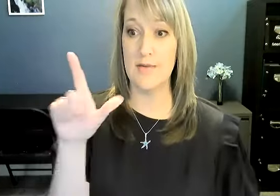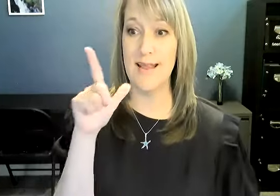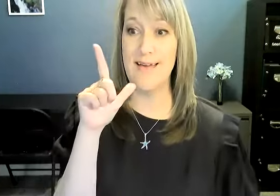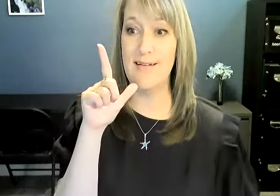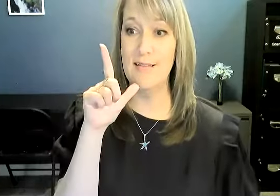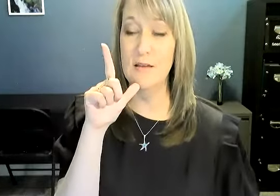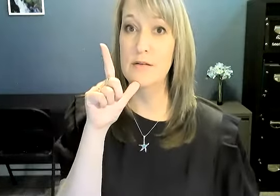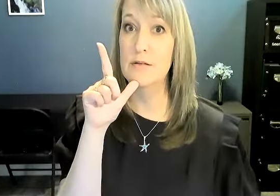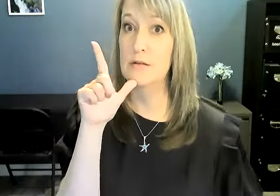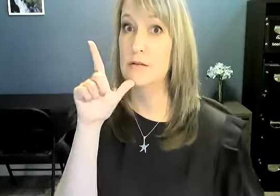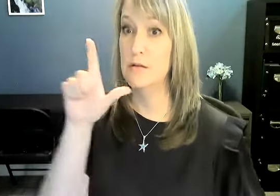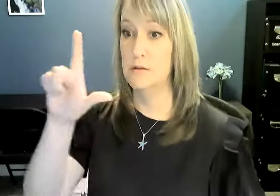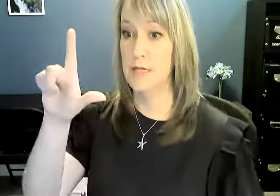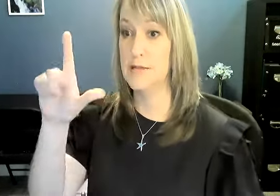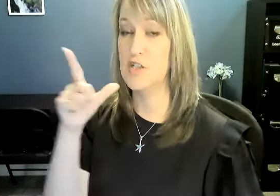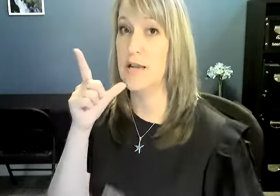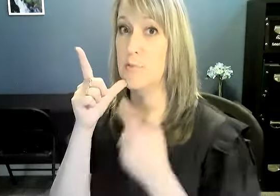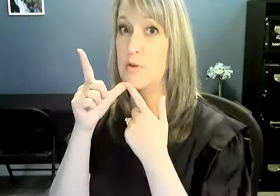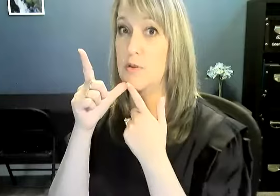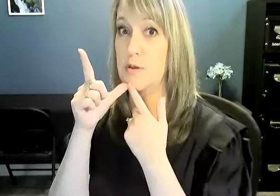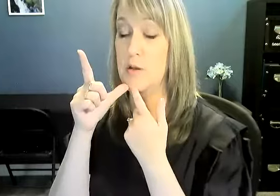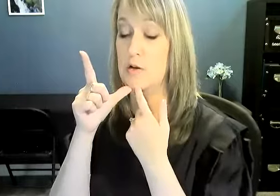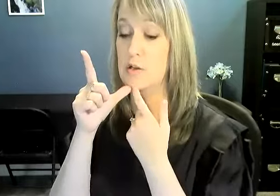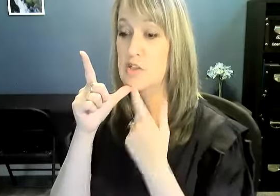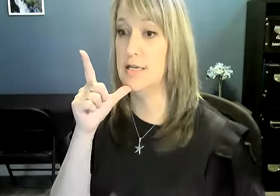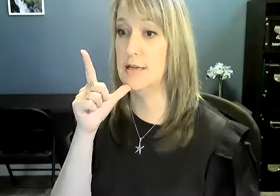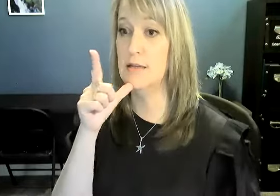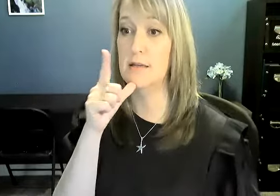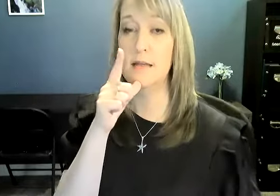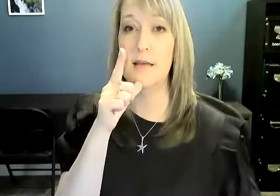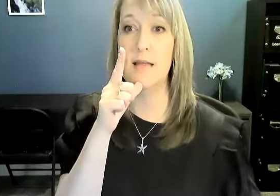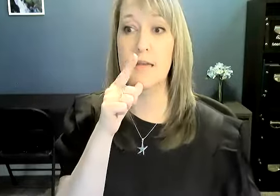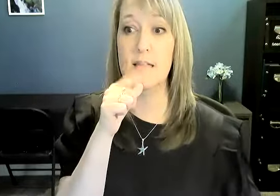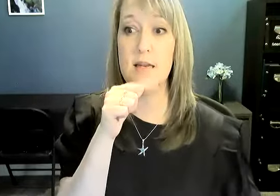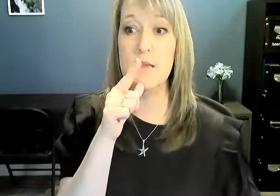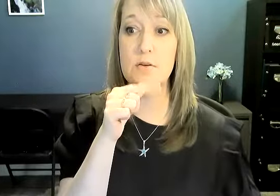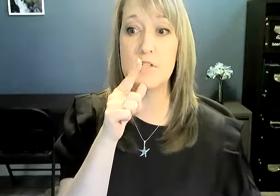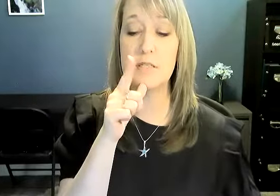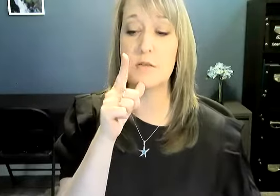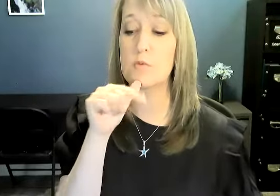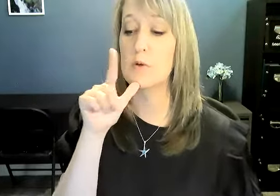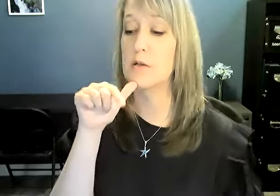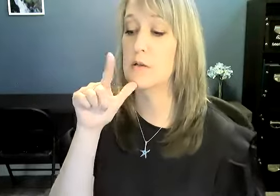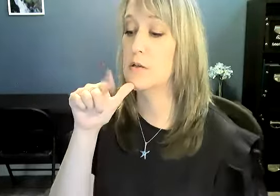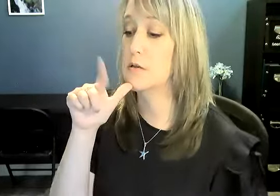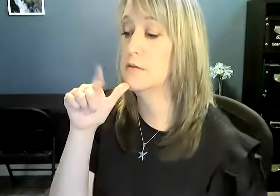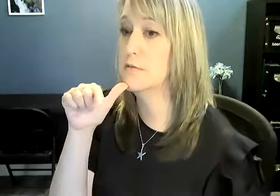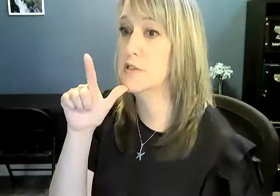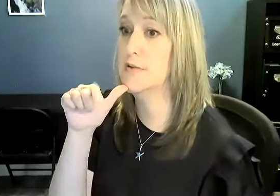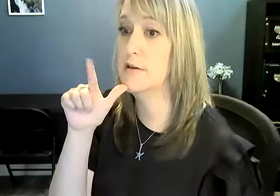an L hand shape with your thumb on your chin, and it can either just wiggle your first finger back